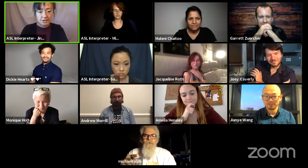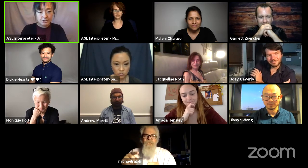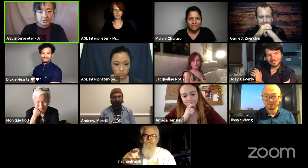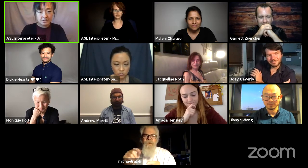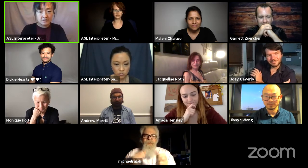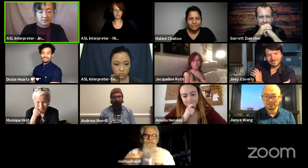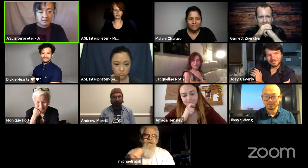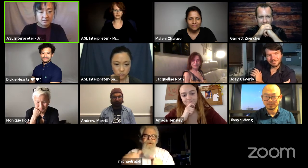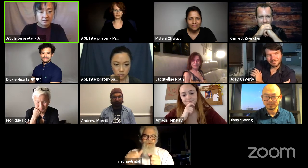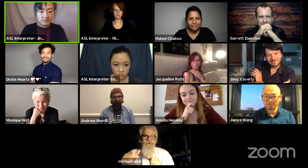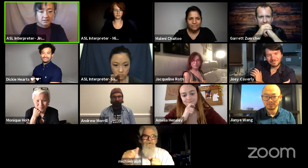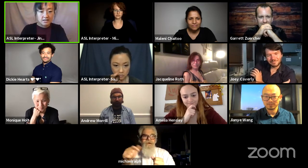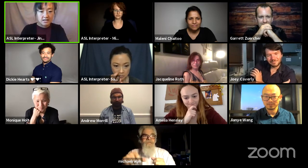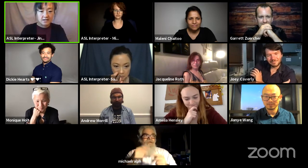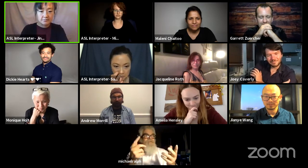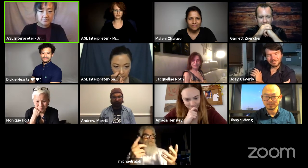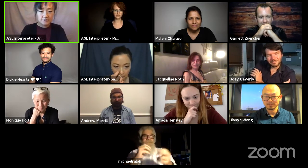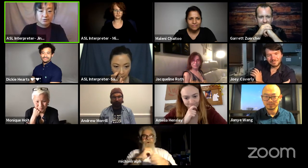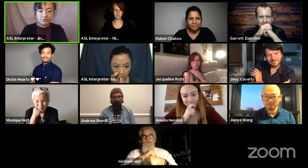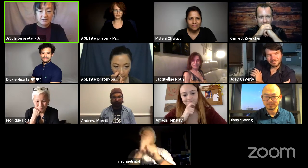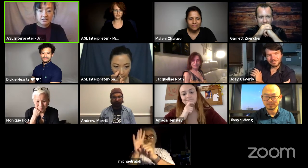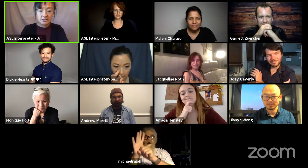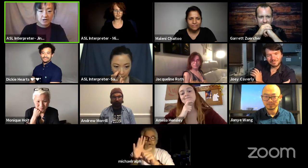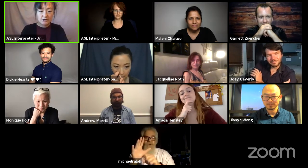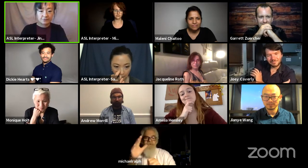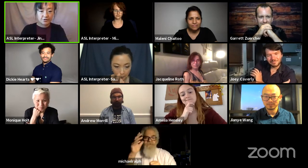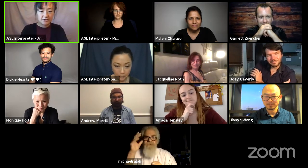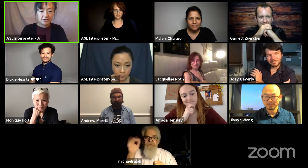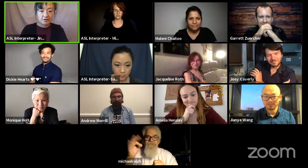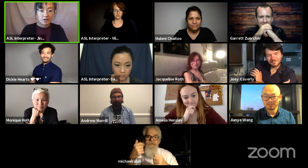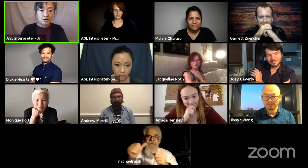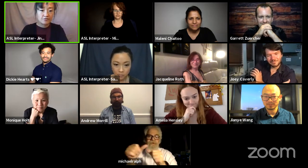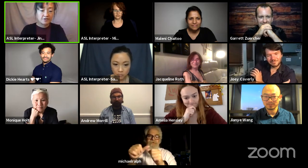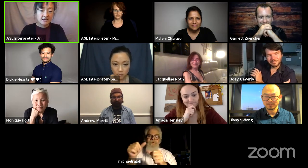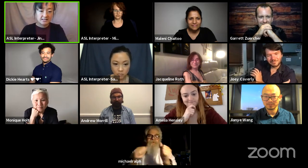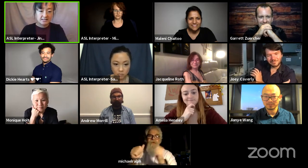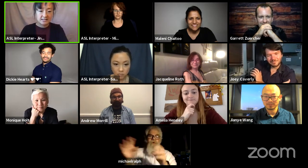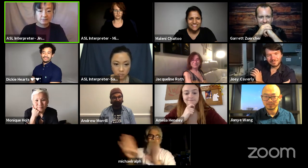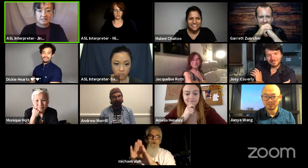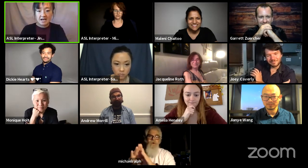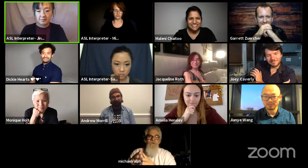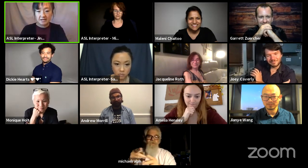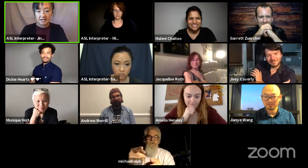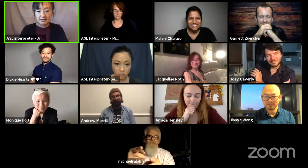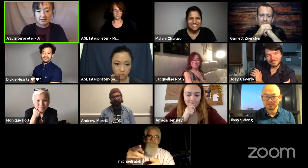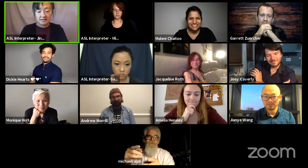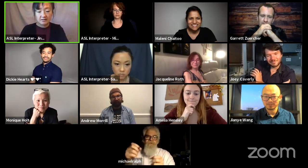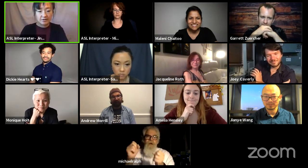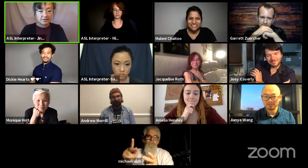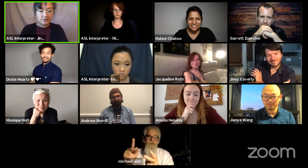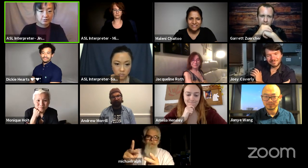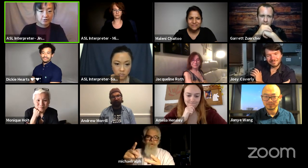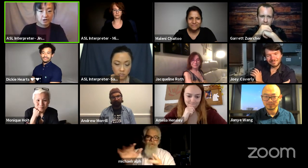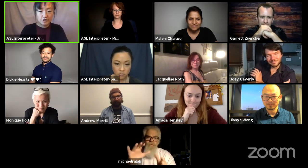direction, to move in this direction for theater while COVID-19 was happening, while theaters were